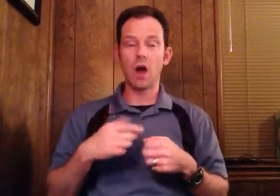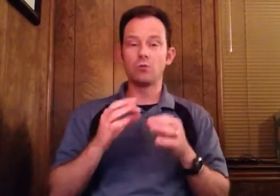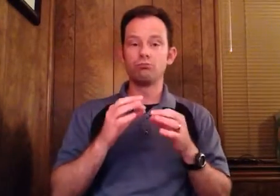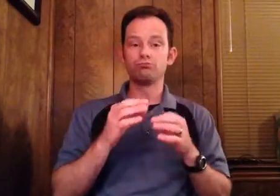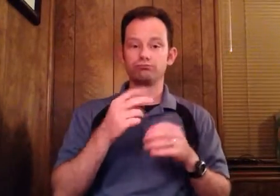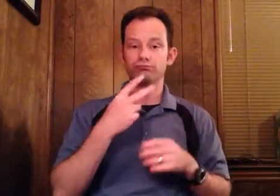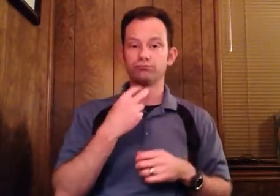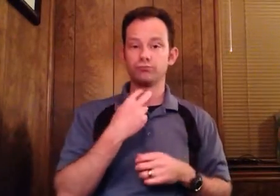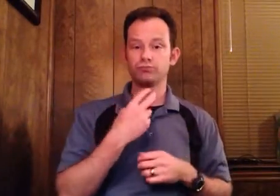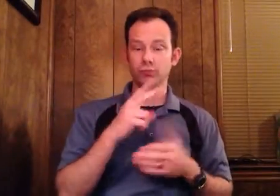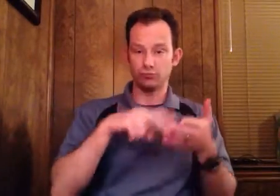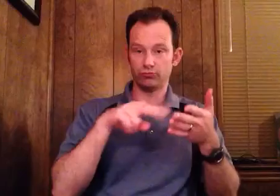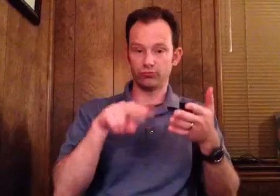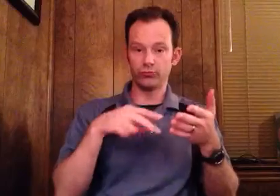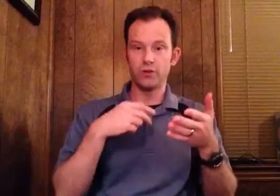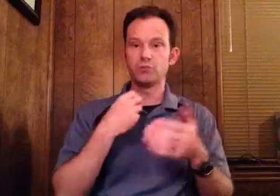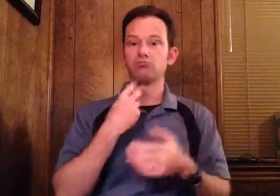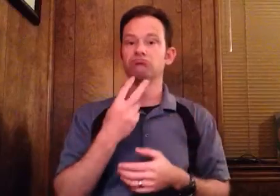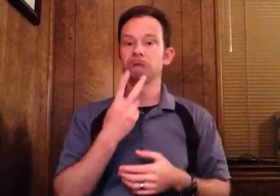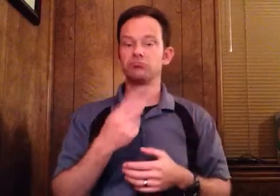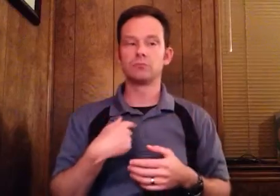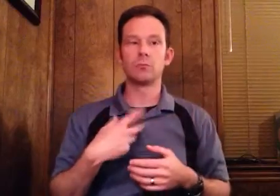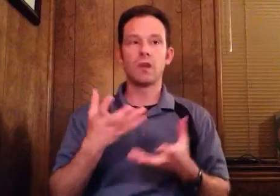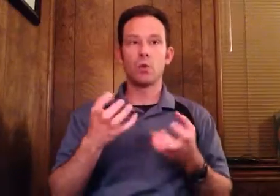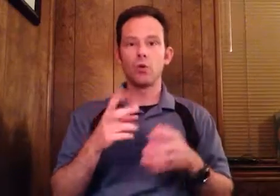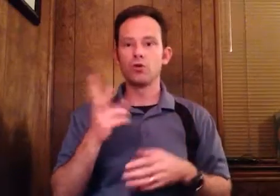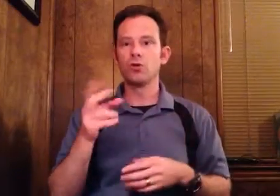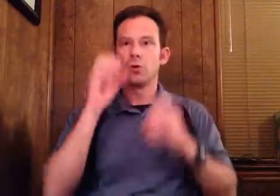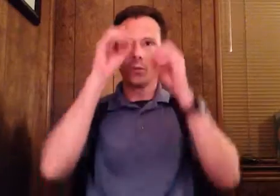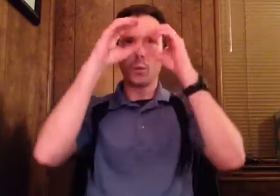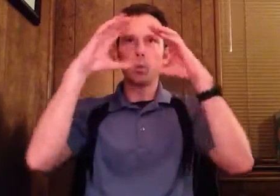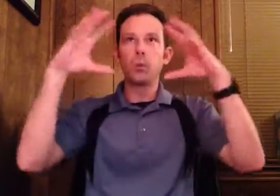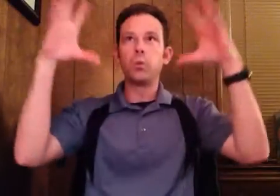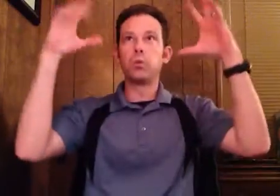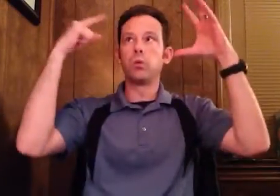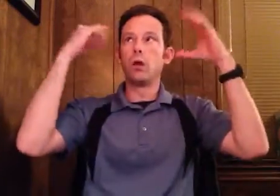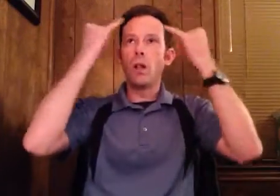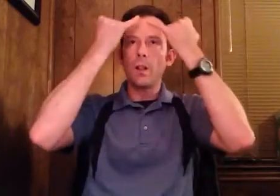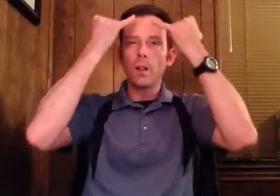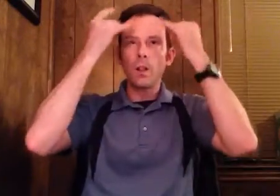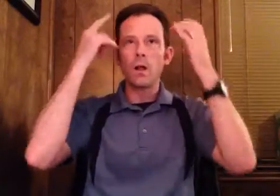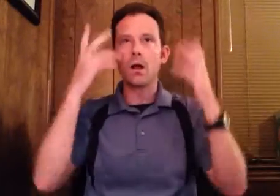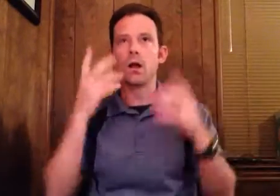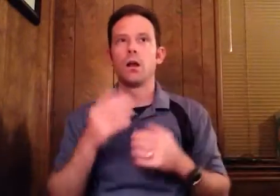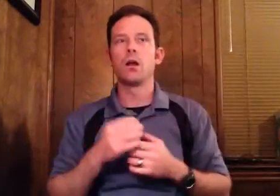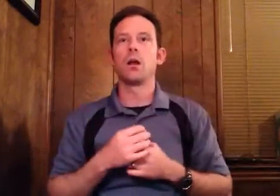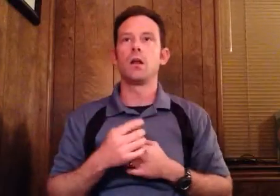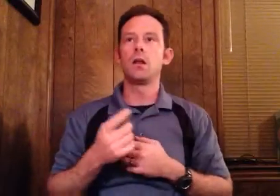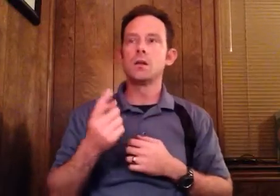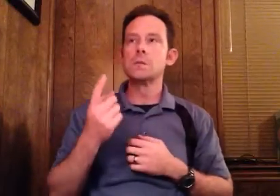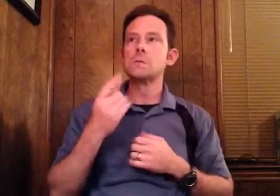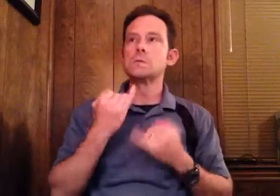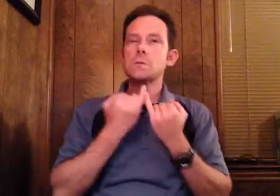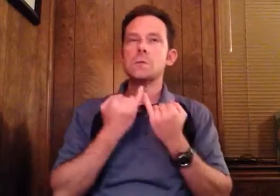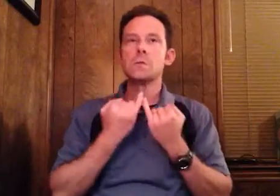reads it, I want you to visualize it in your head and ask yourself, what's the action? What's happening in this